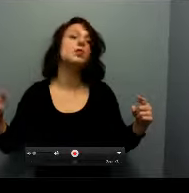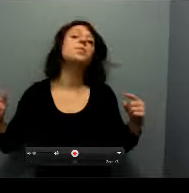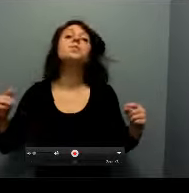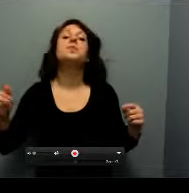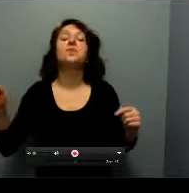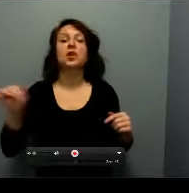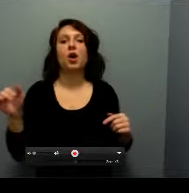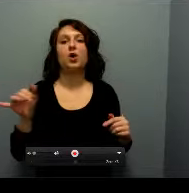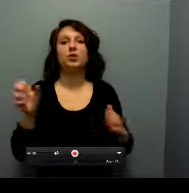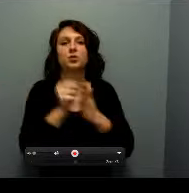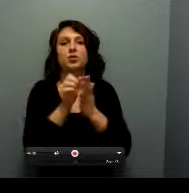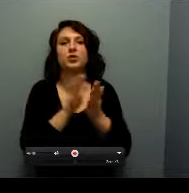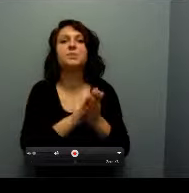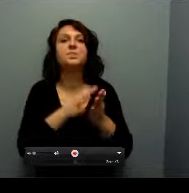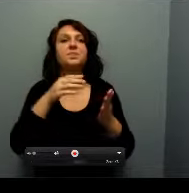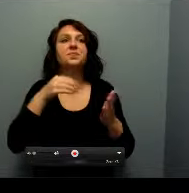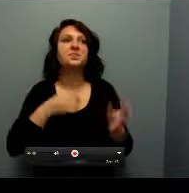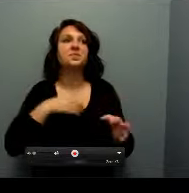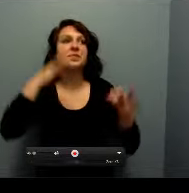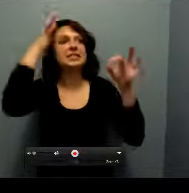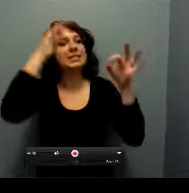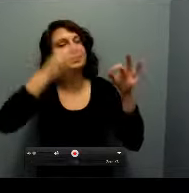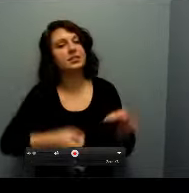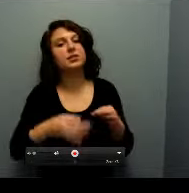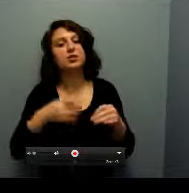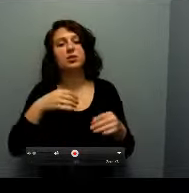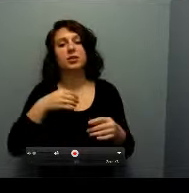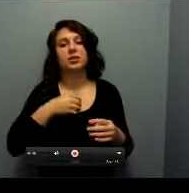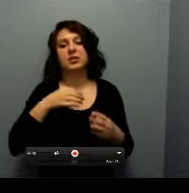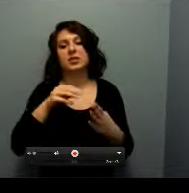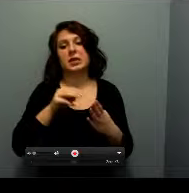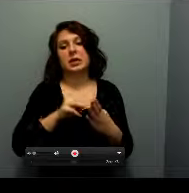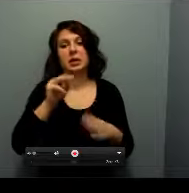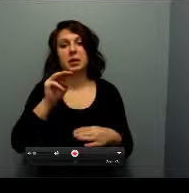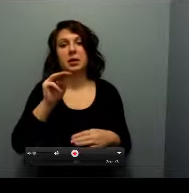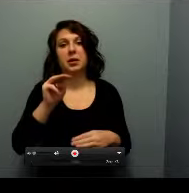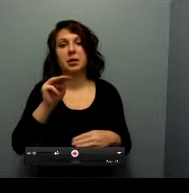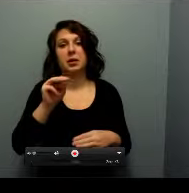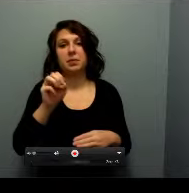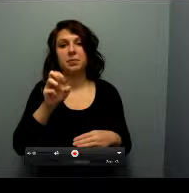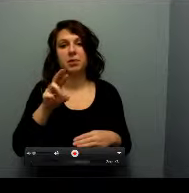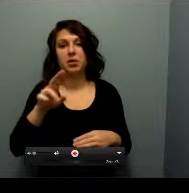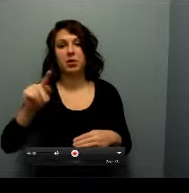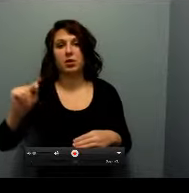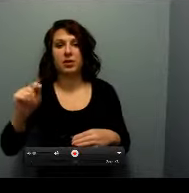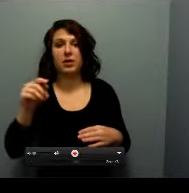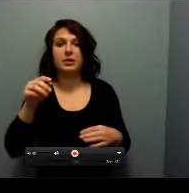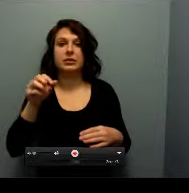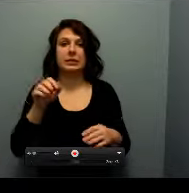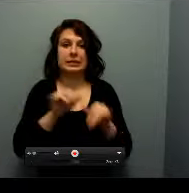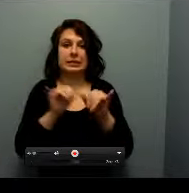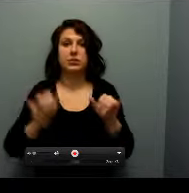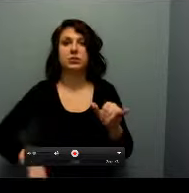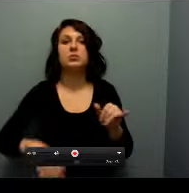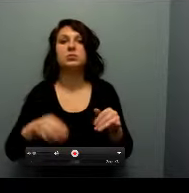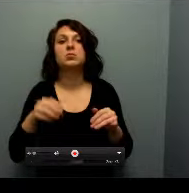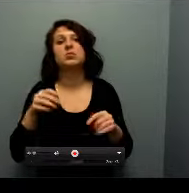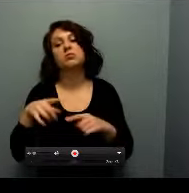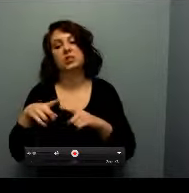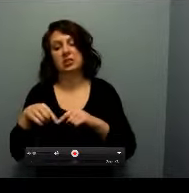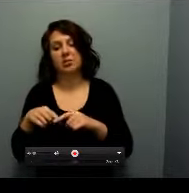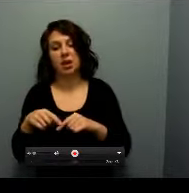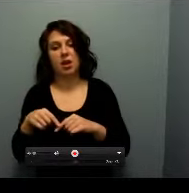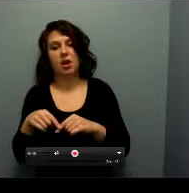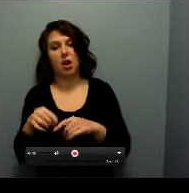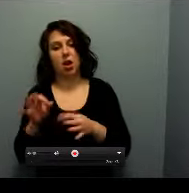decisions. With a merit system, depending on the rating, that will affect the amount of merit